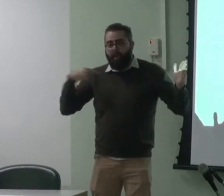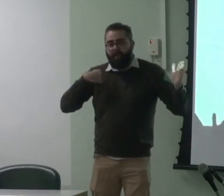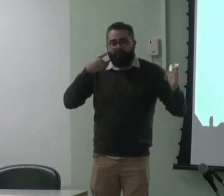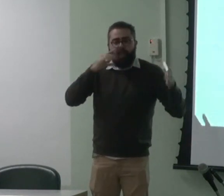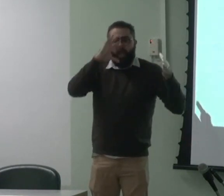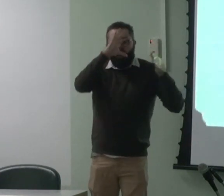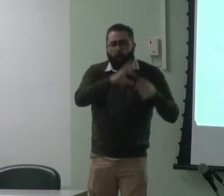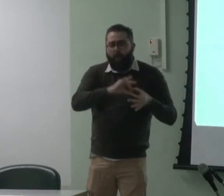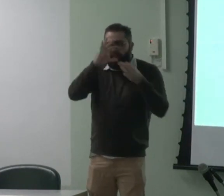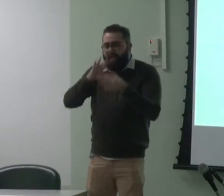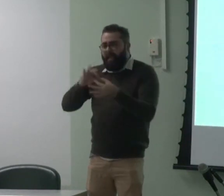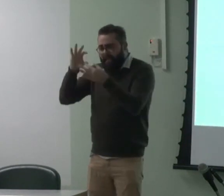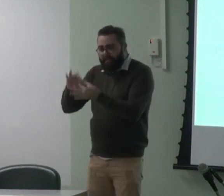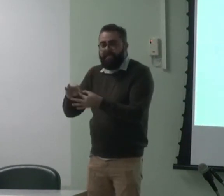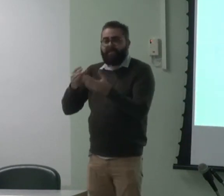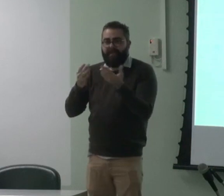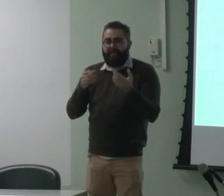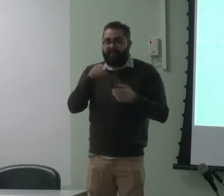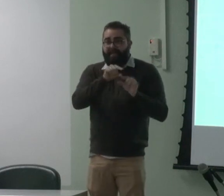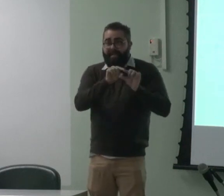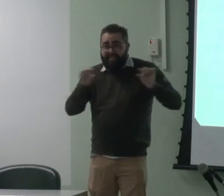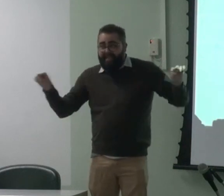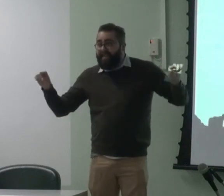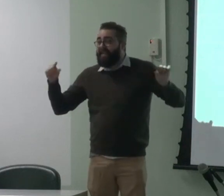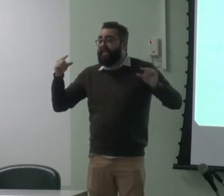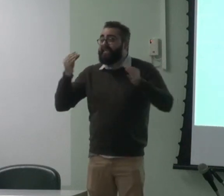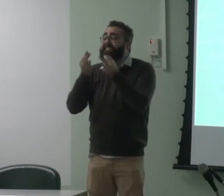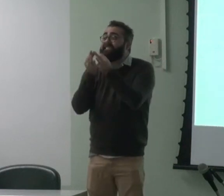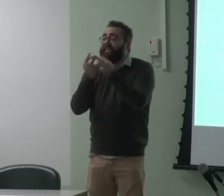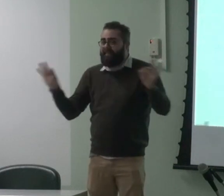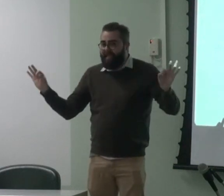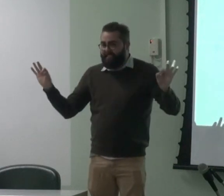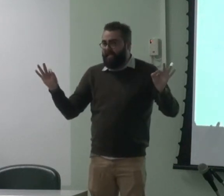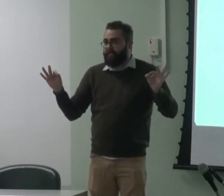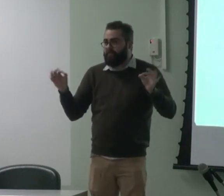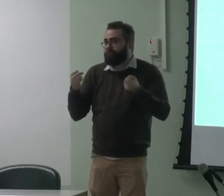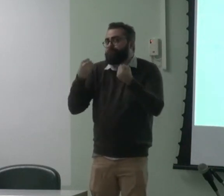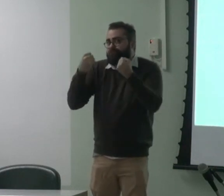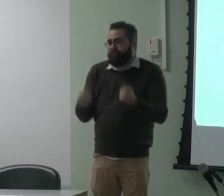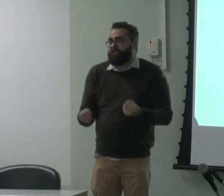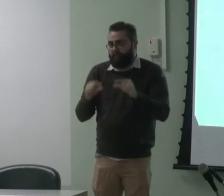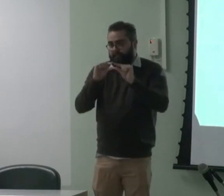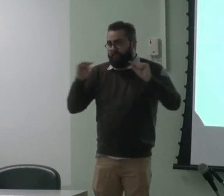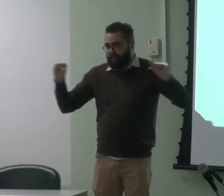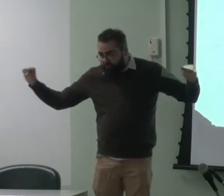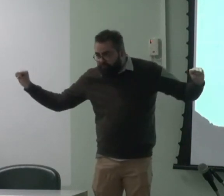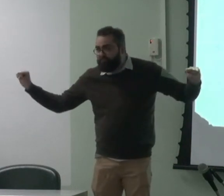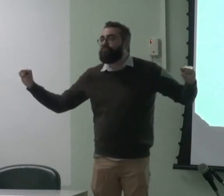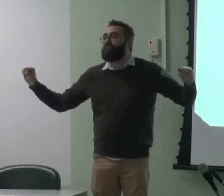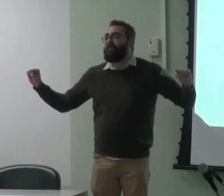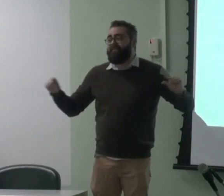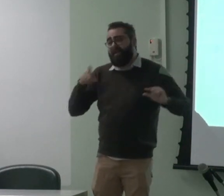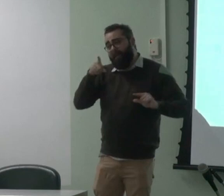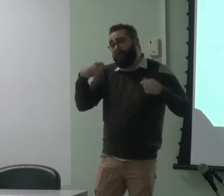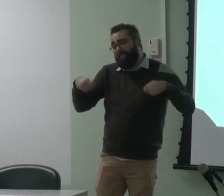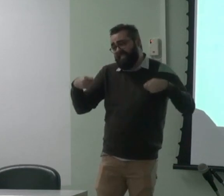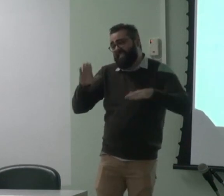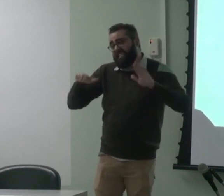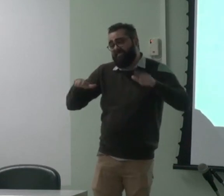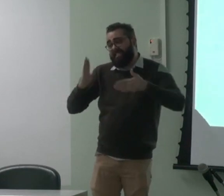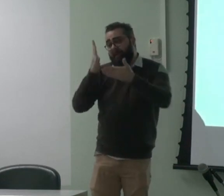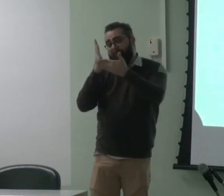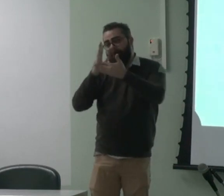complex sentences, sometimes slightly changing topic or referring to previous paragraphs and so on.